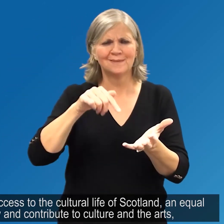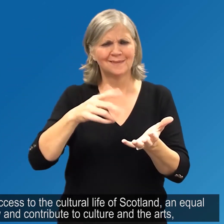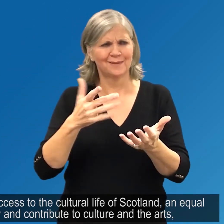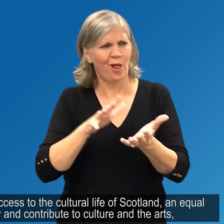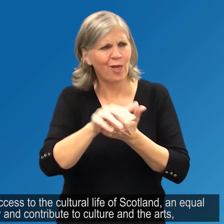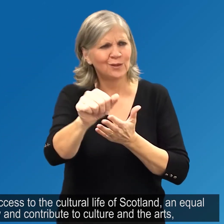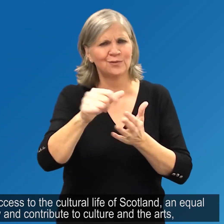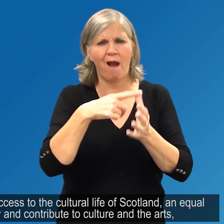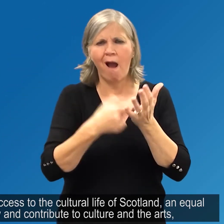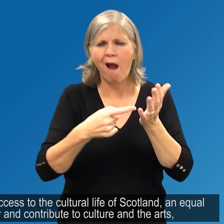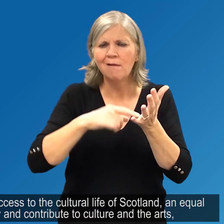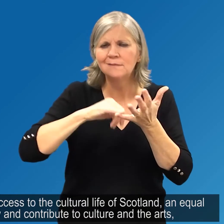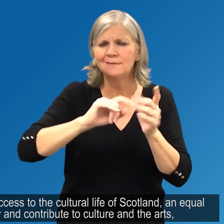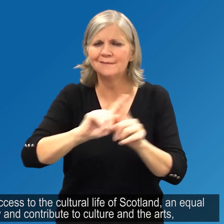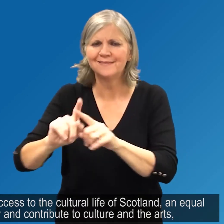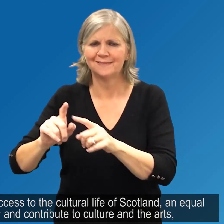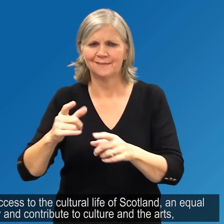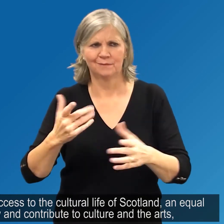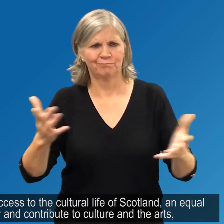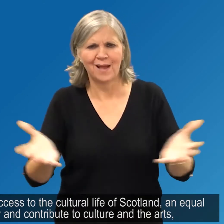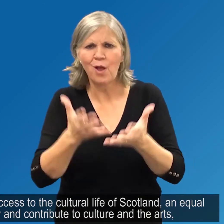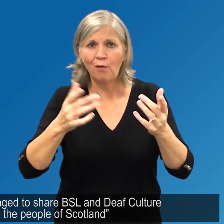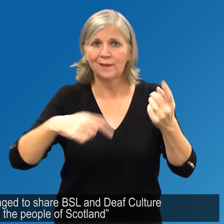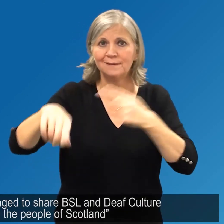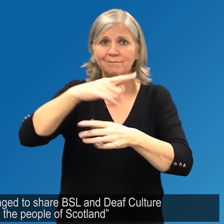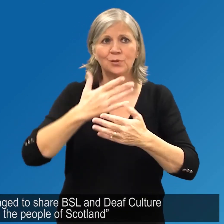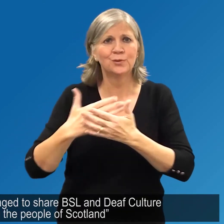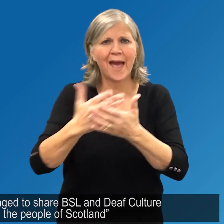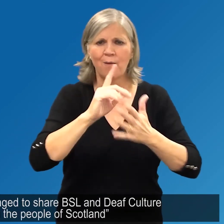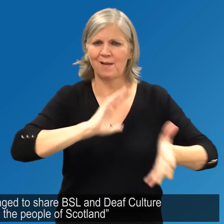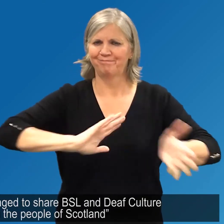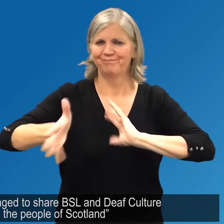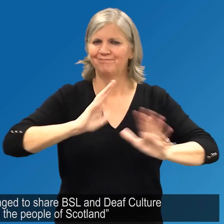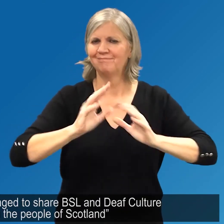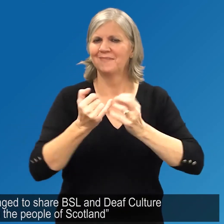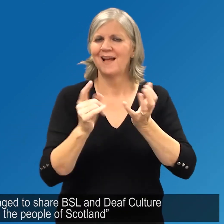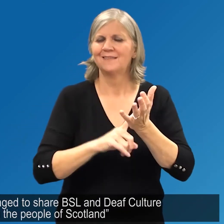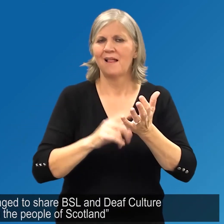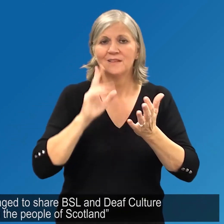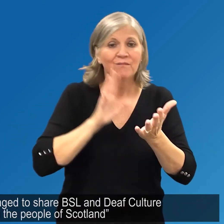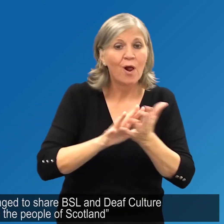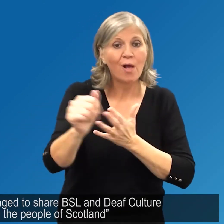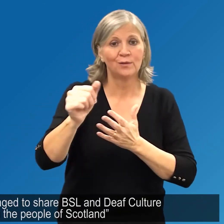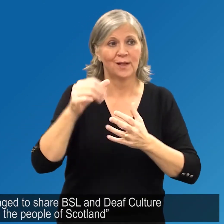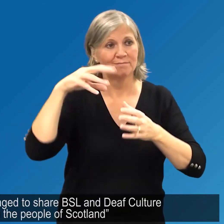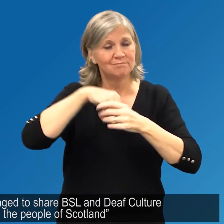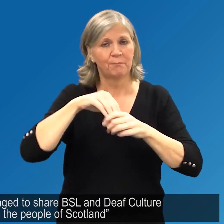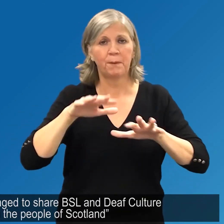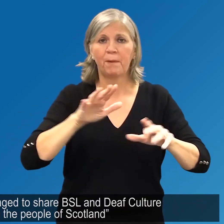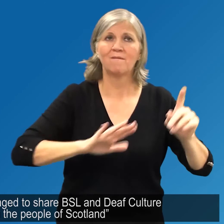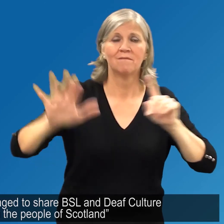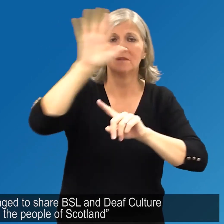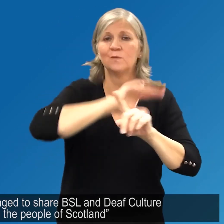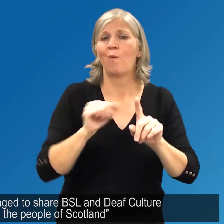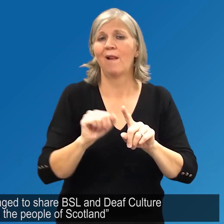and contribute to culture and the arts, and are encouraged to share BSL and deaf culture with the people of Scotland.